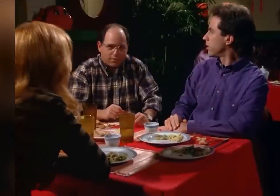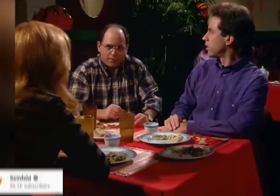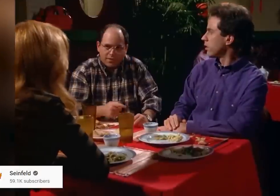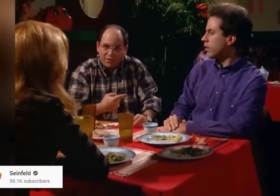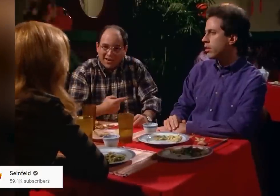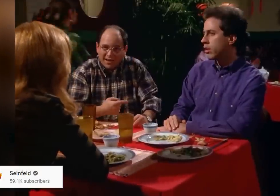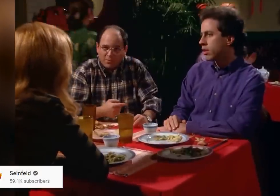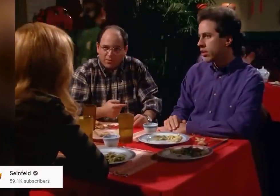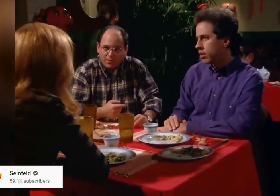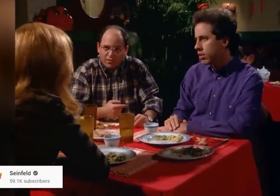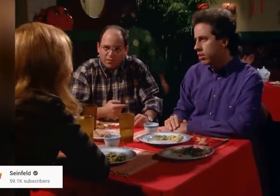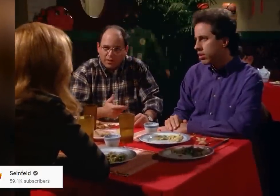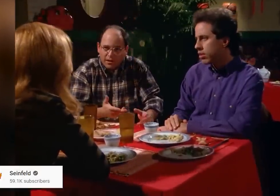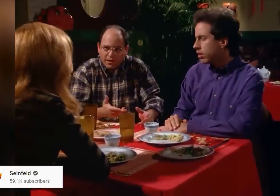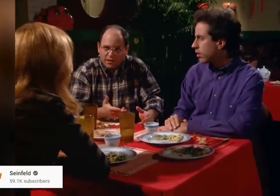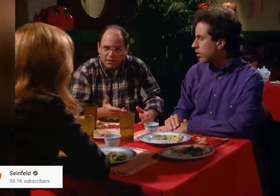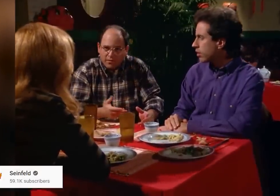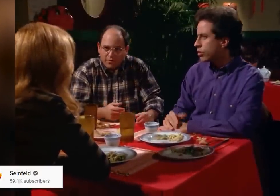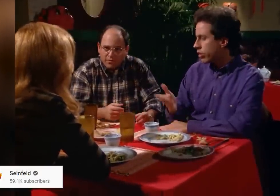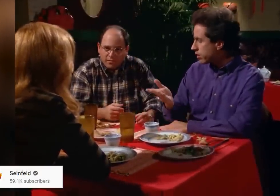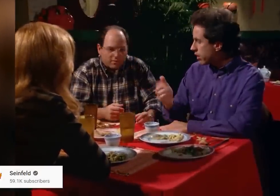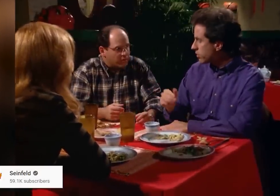They're breaking up. How do you know? She reads lips.